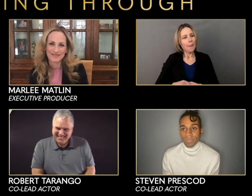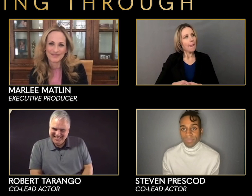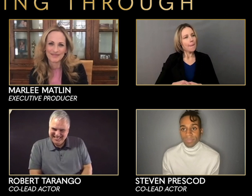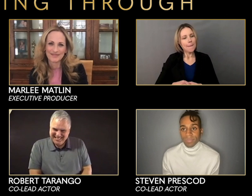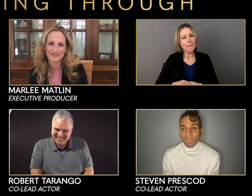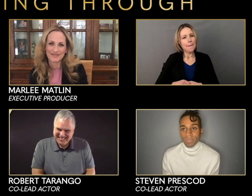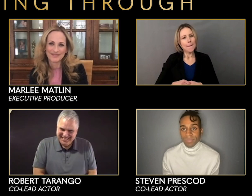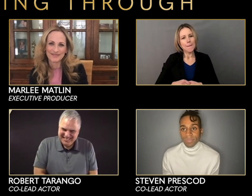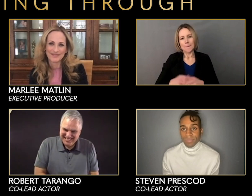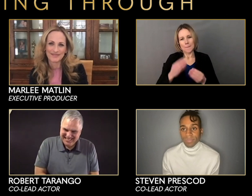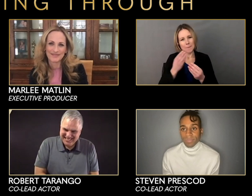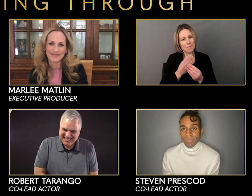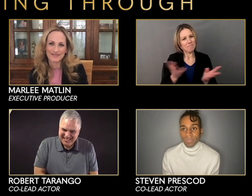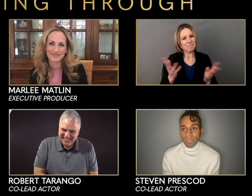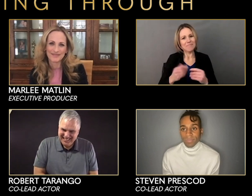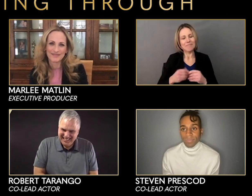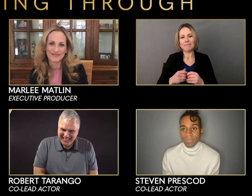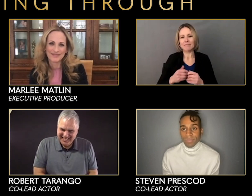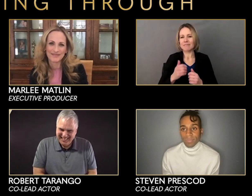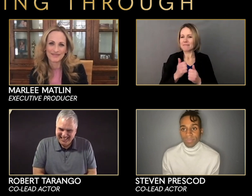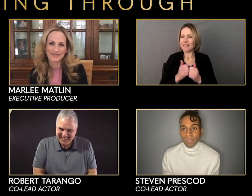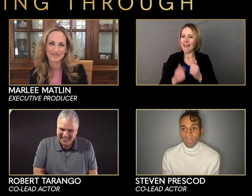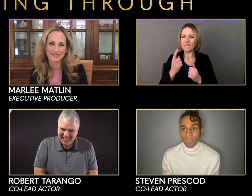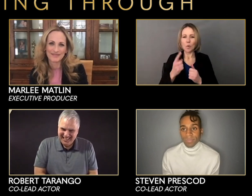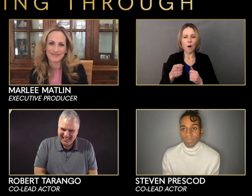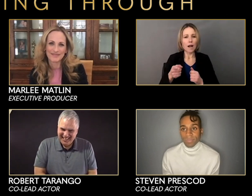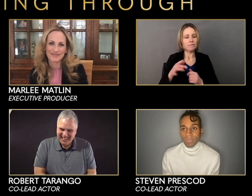everyone is really wonderful in it.